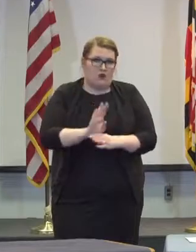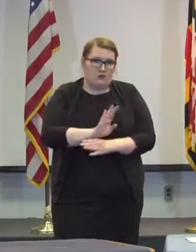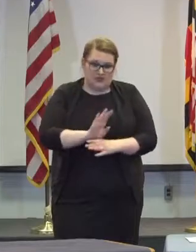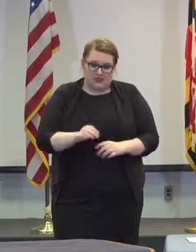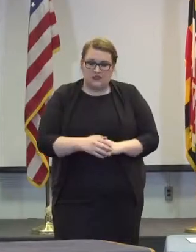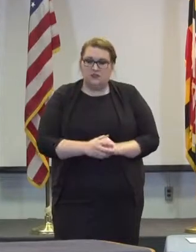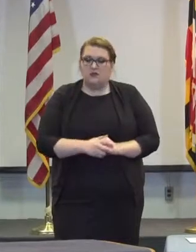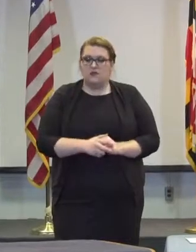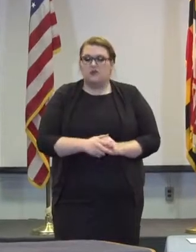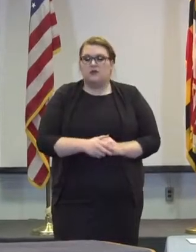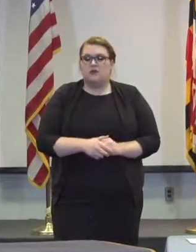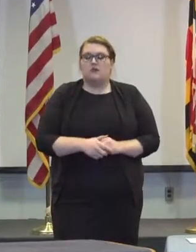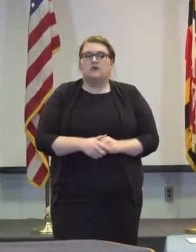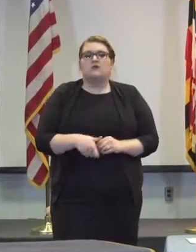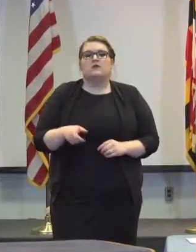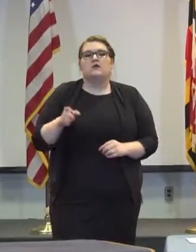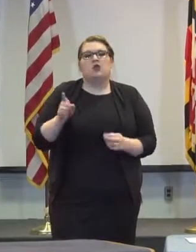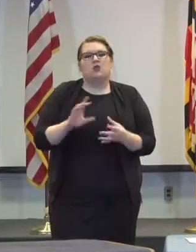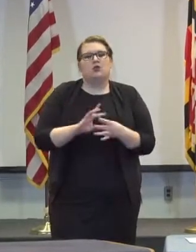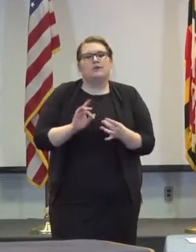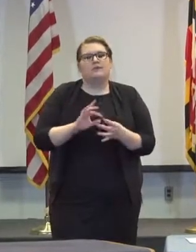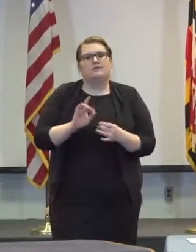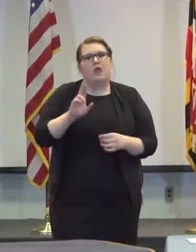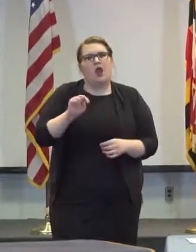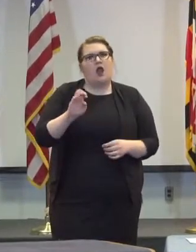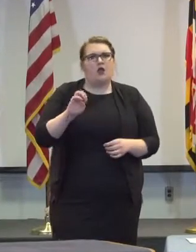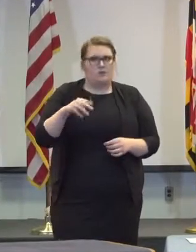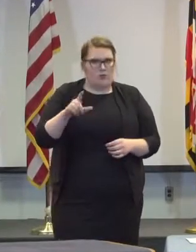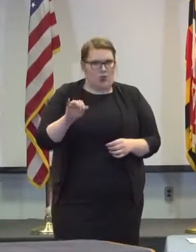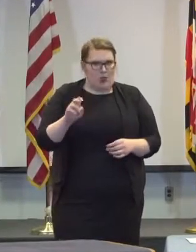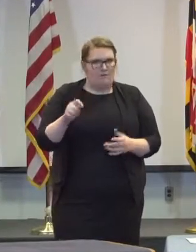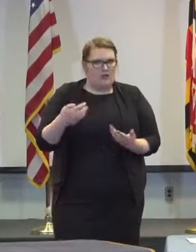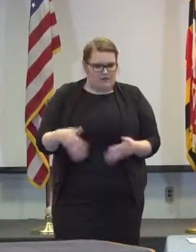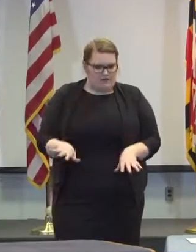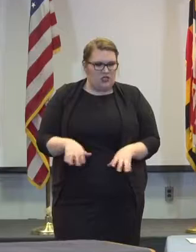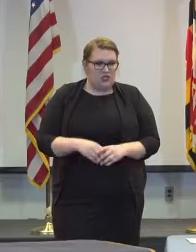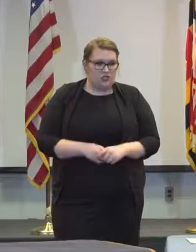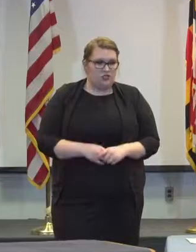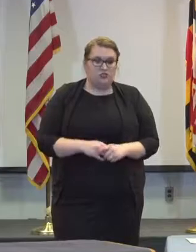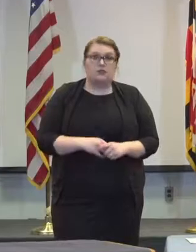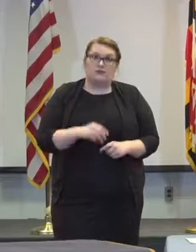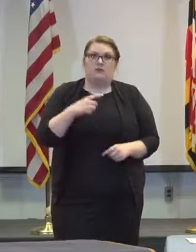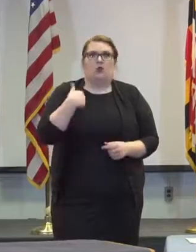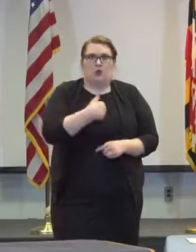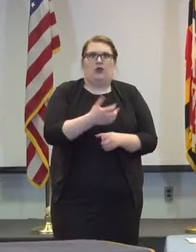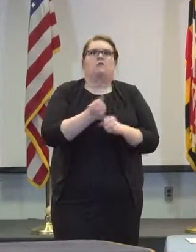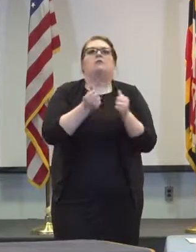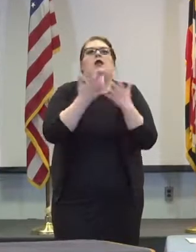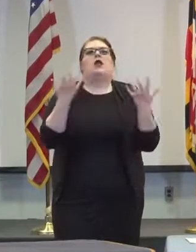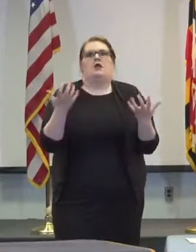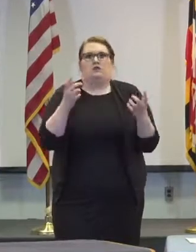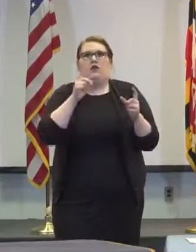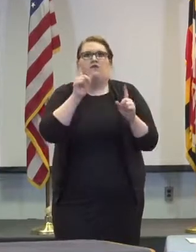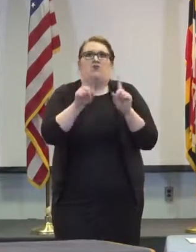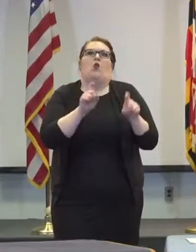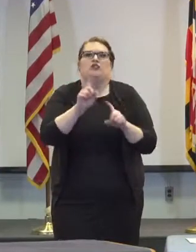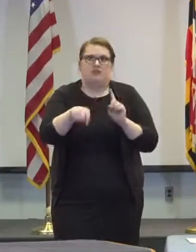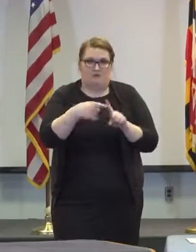You also mentioned unemployment, because we did receive a lot of questions about yep.